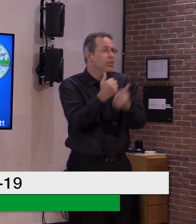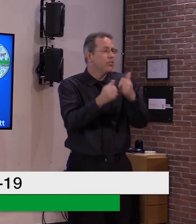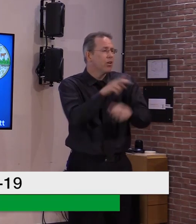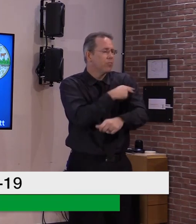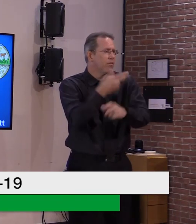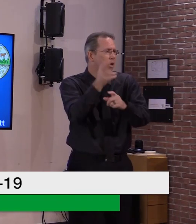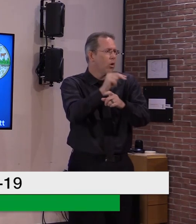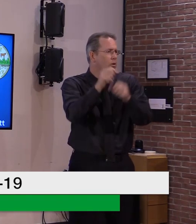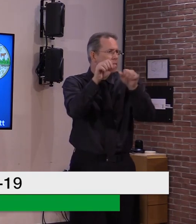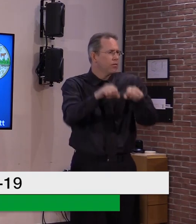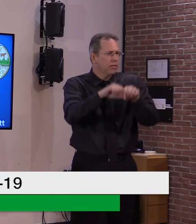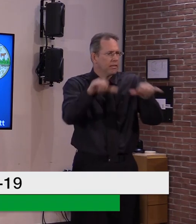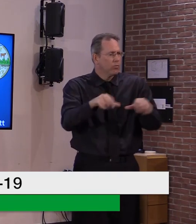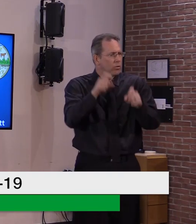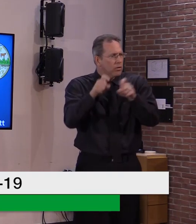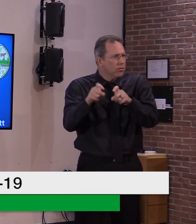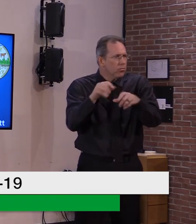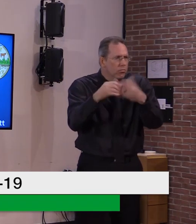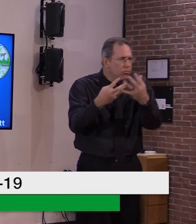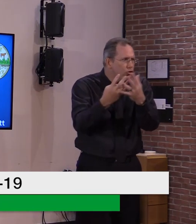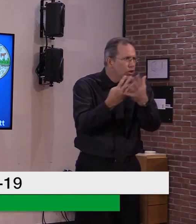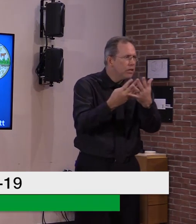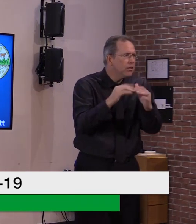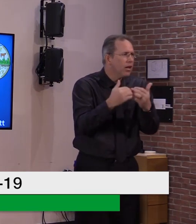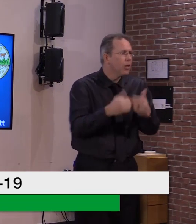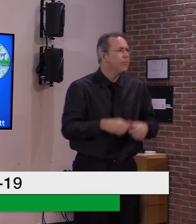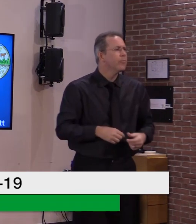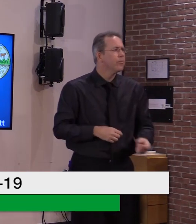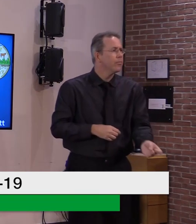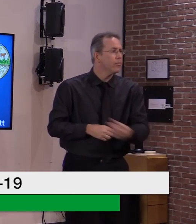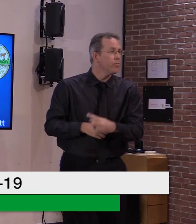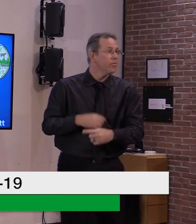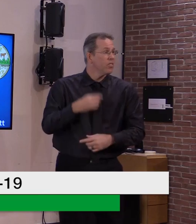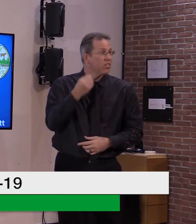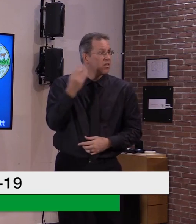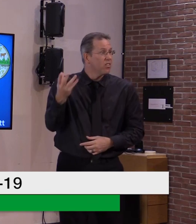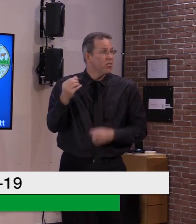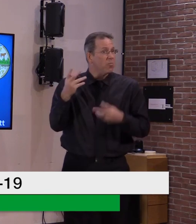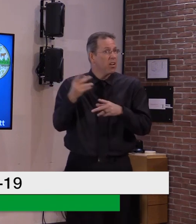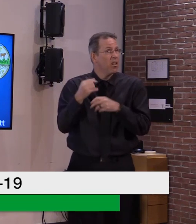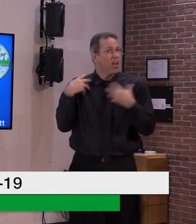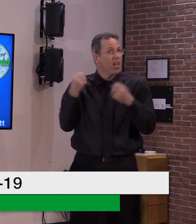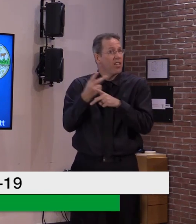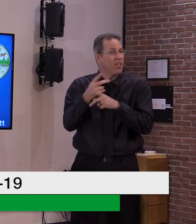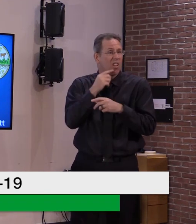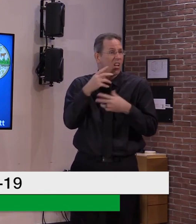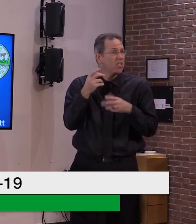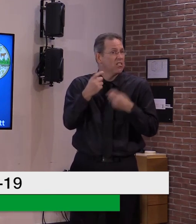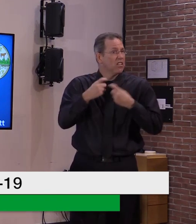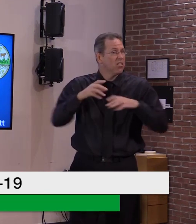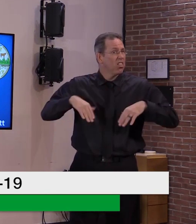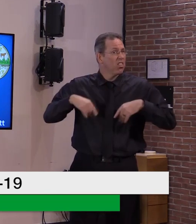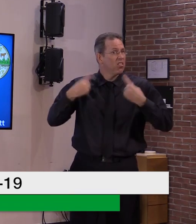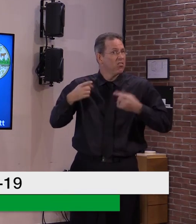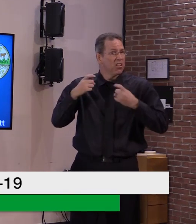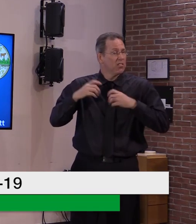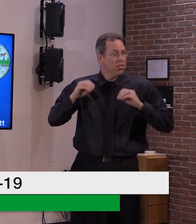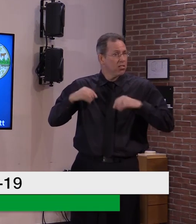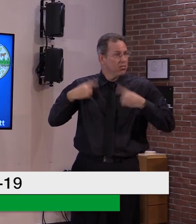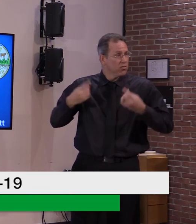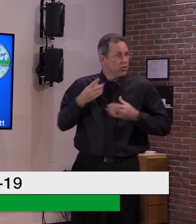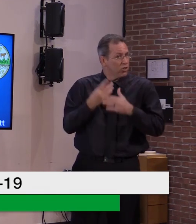that okay thank you thank you and um that's all for today happy thanksgiving to everyone